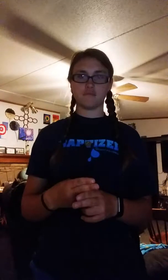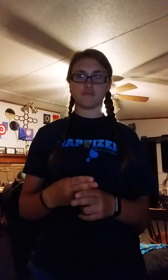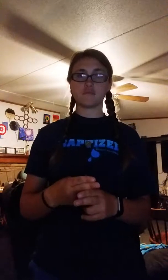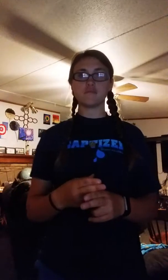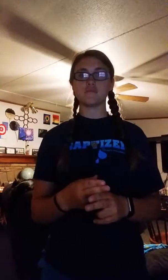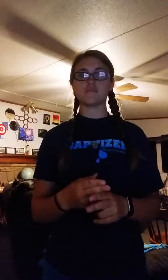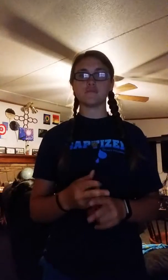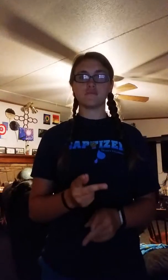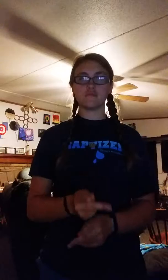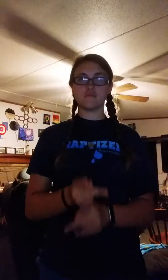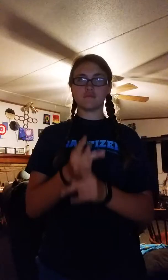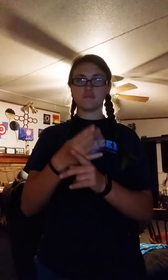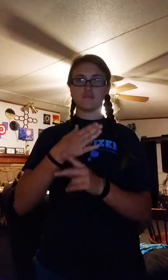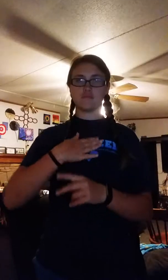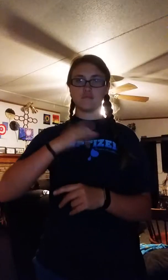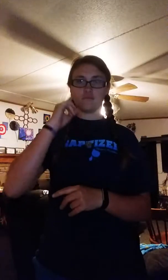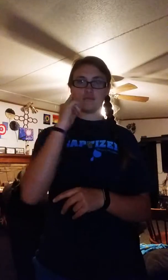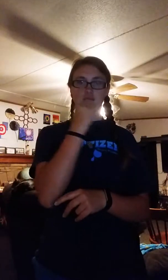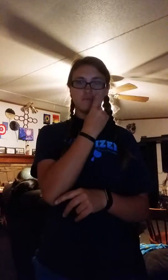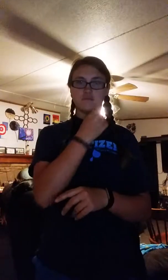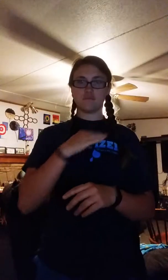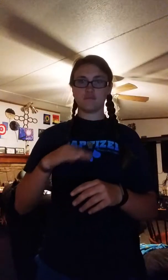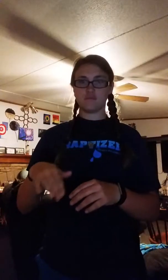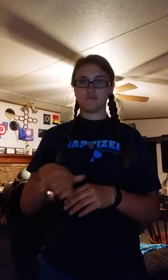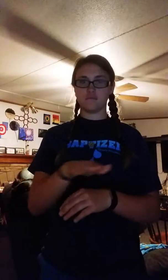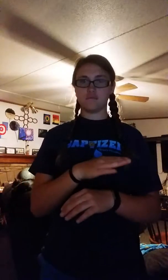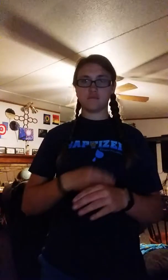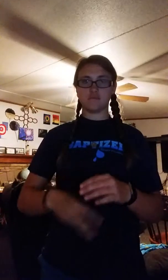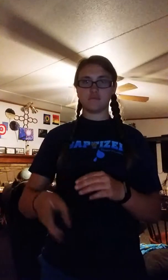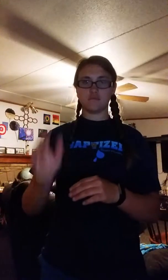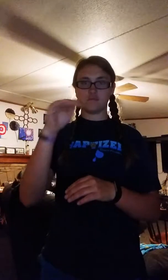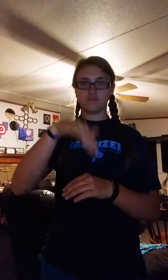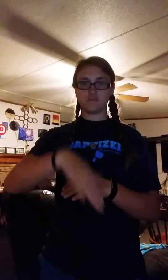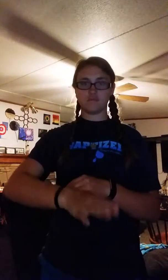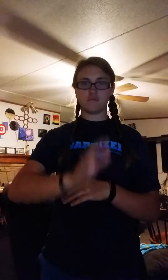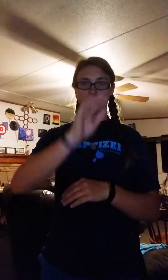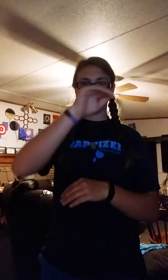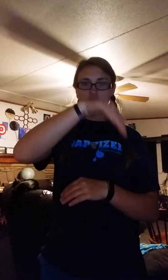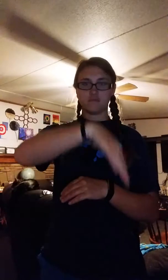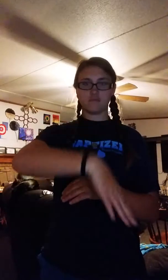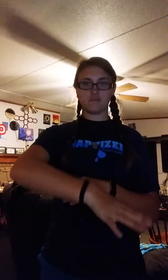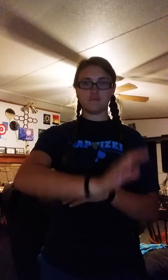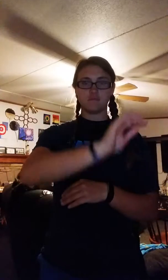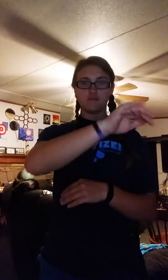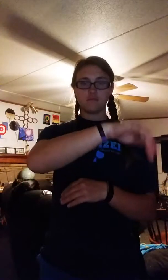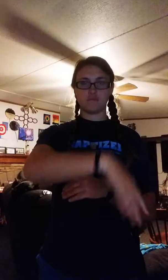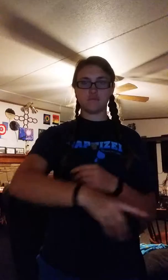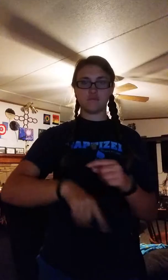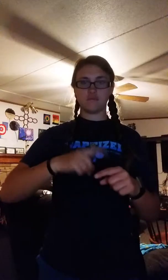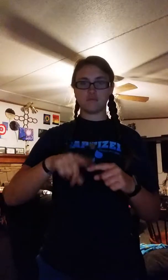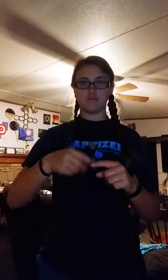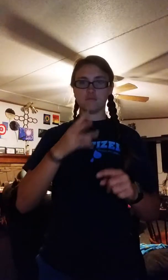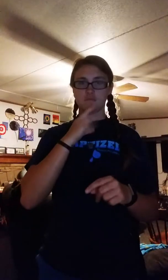And keep my eyes above the waves When oceans